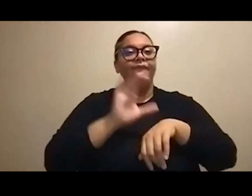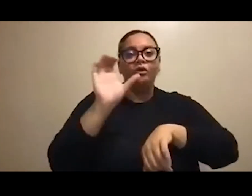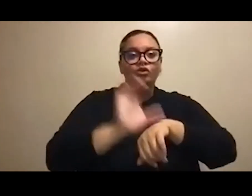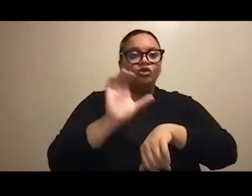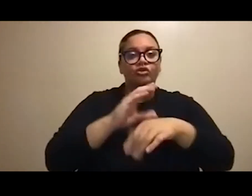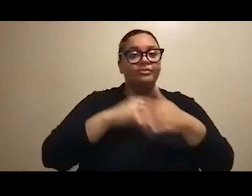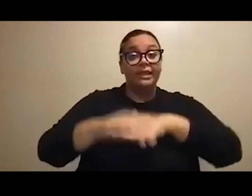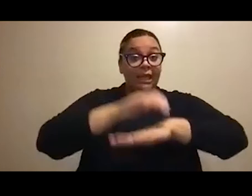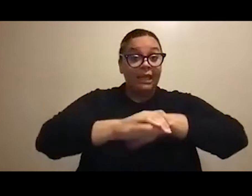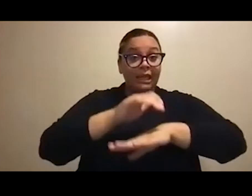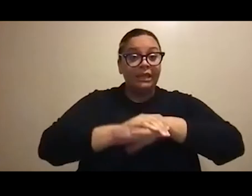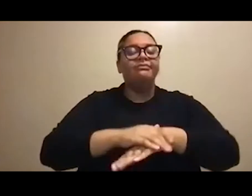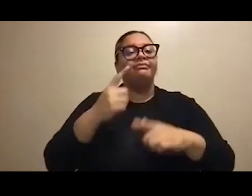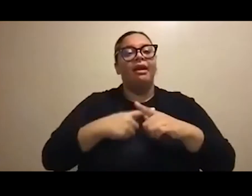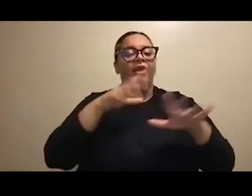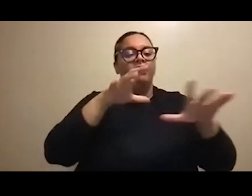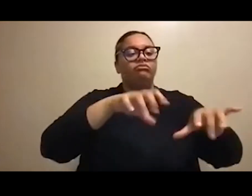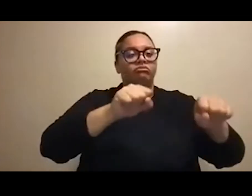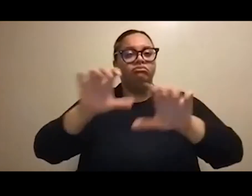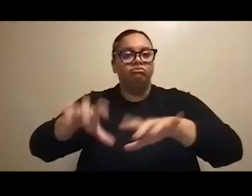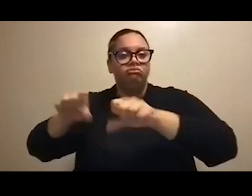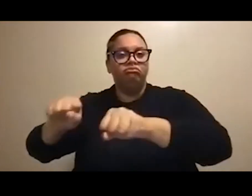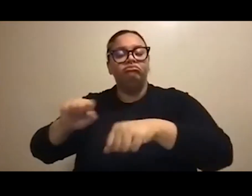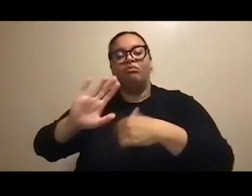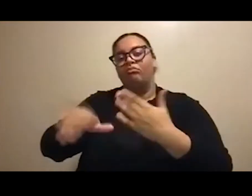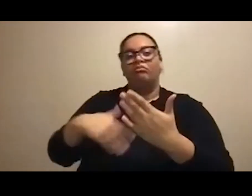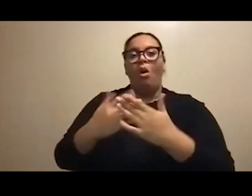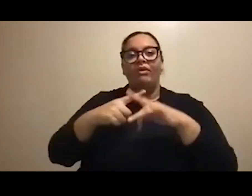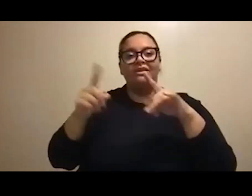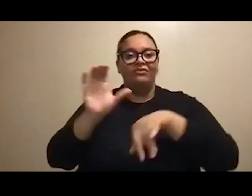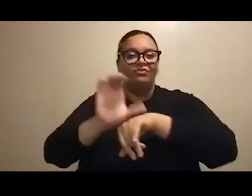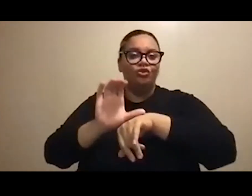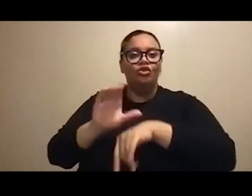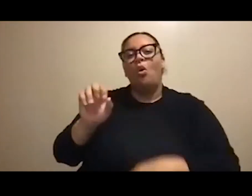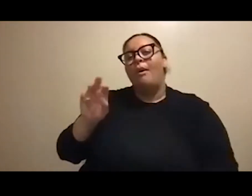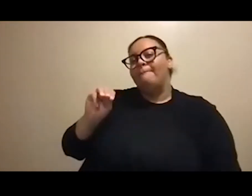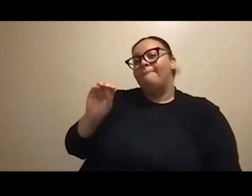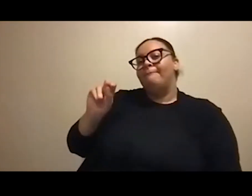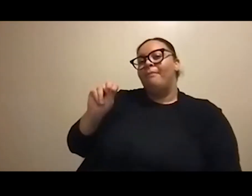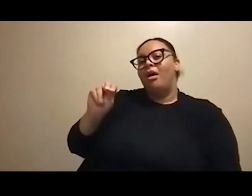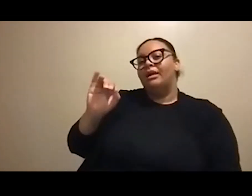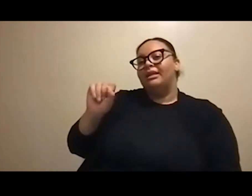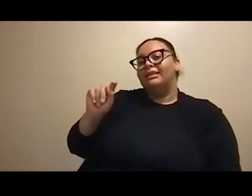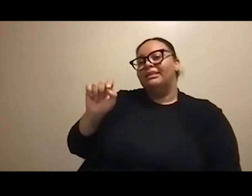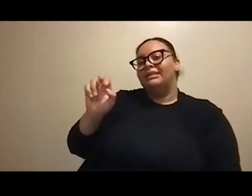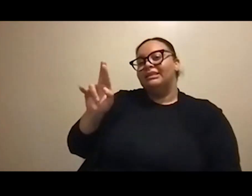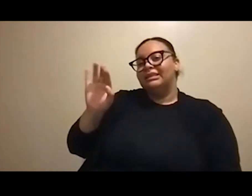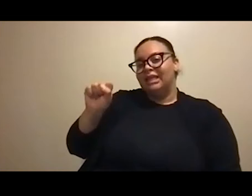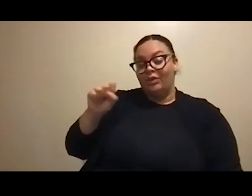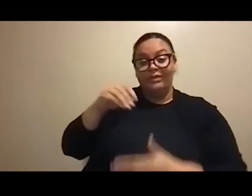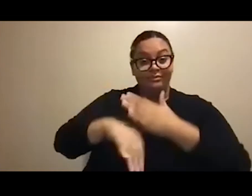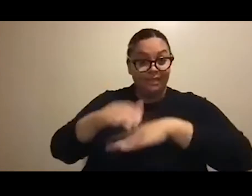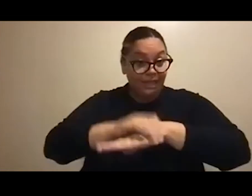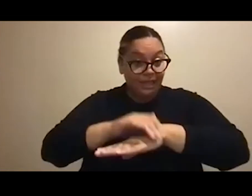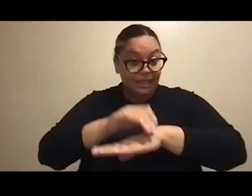all the monasteries and churches, and established himself as the head of not only England as